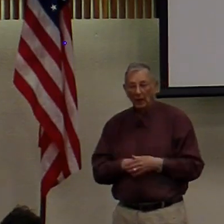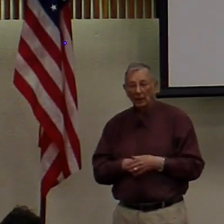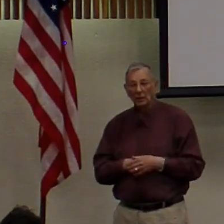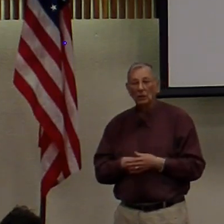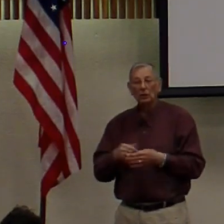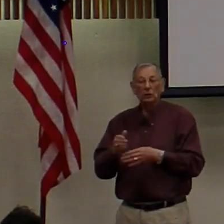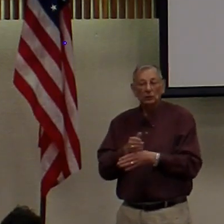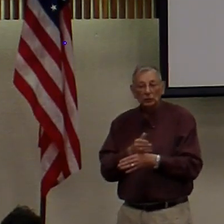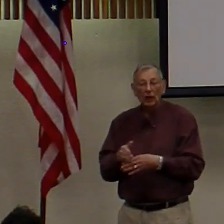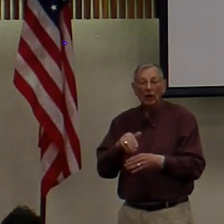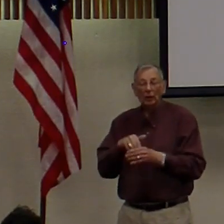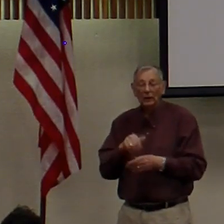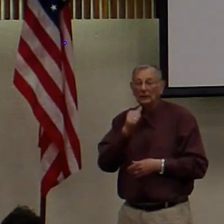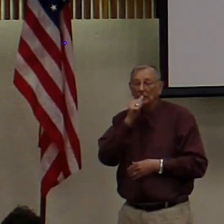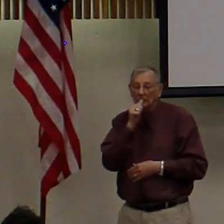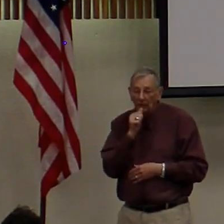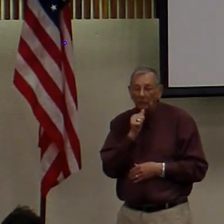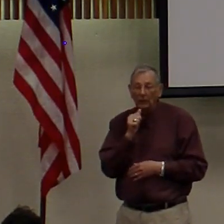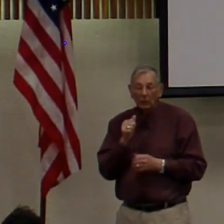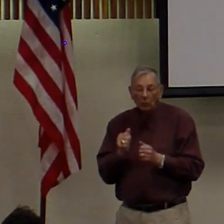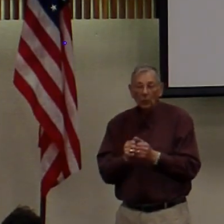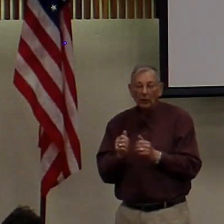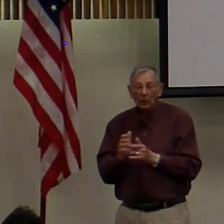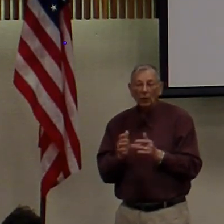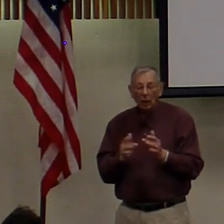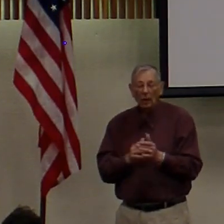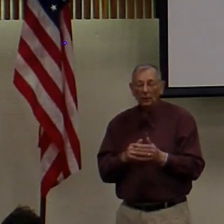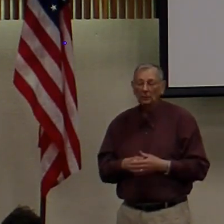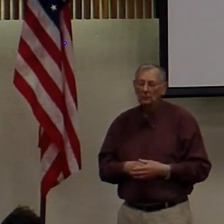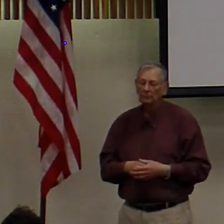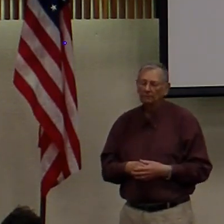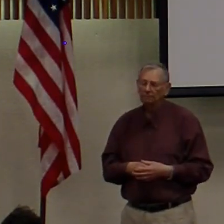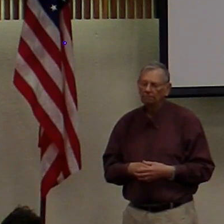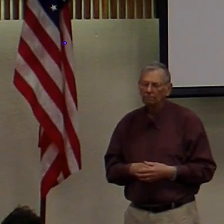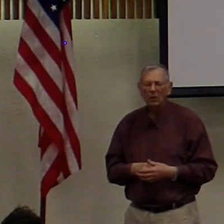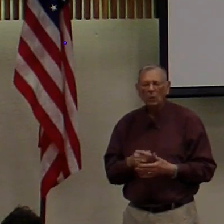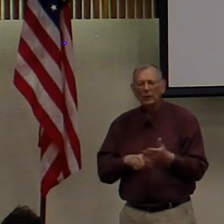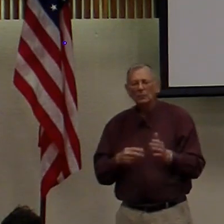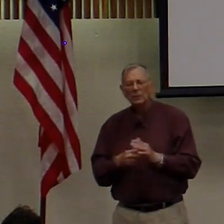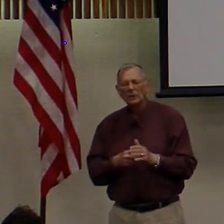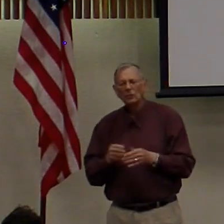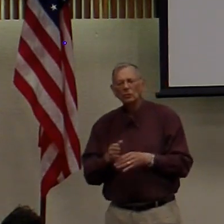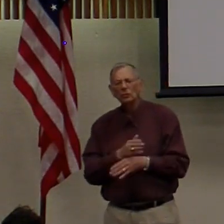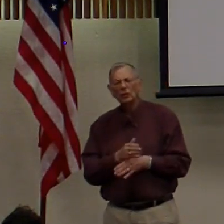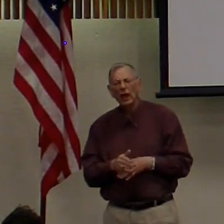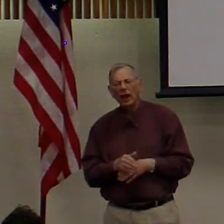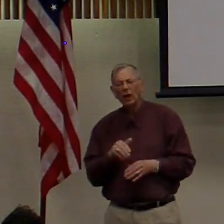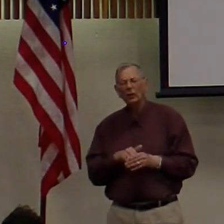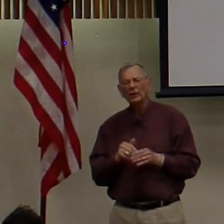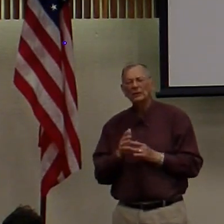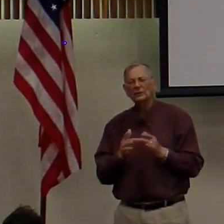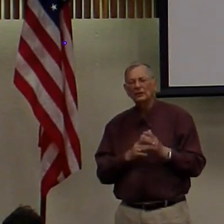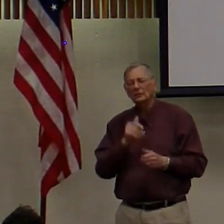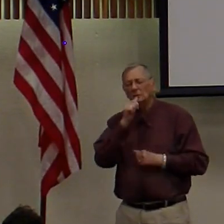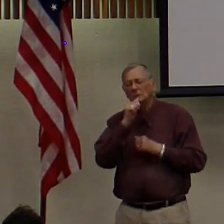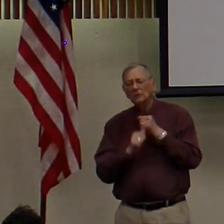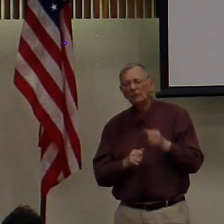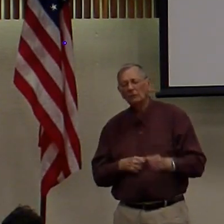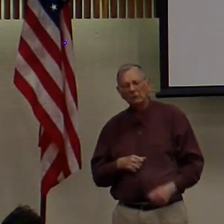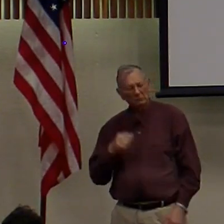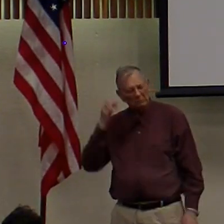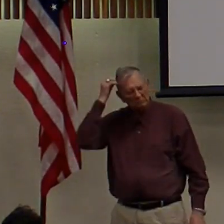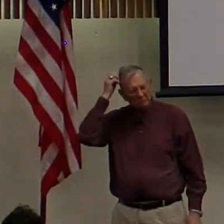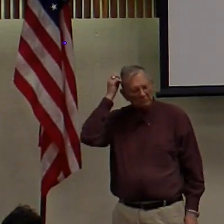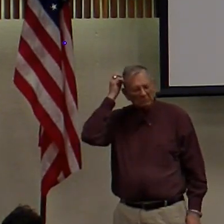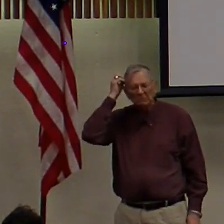to share in the sufferings of Christ. Well, what does it mean to share in Jesus' suffering? That's something I've